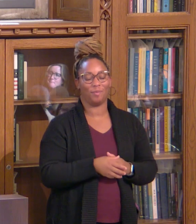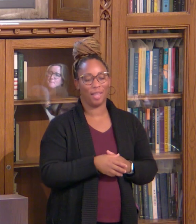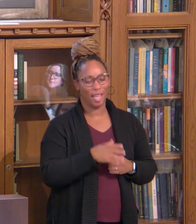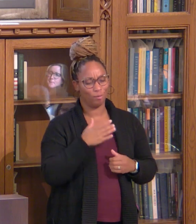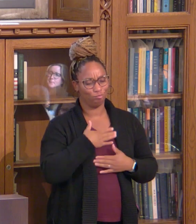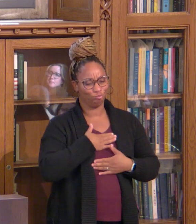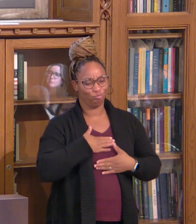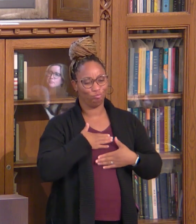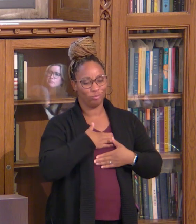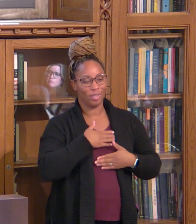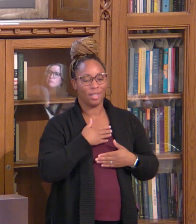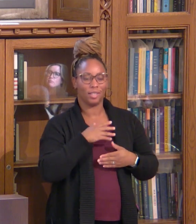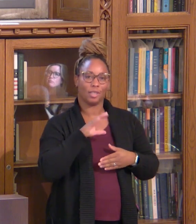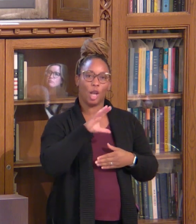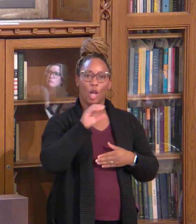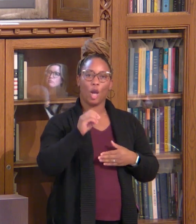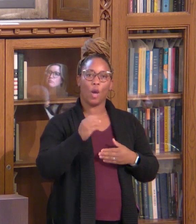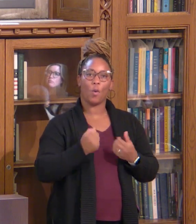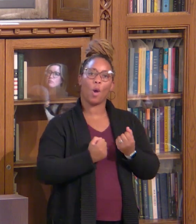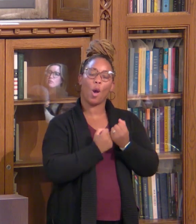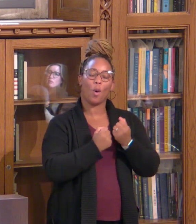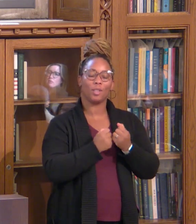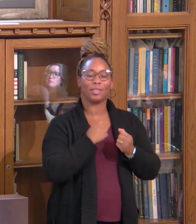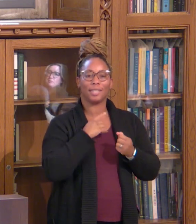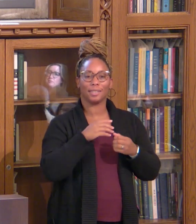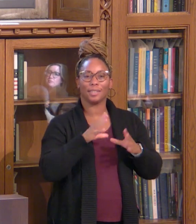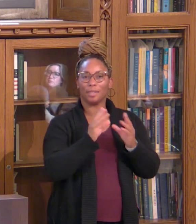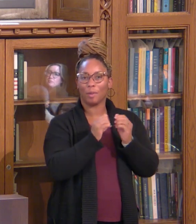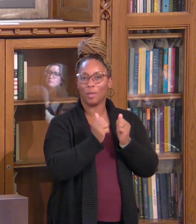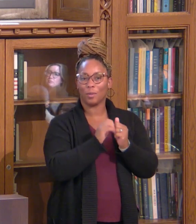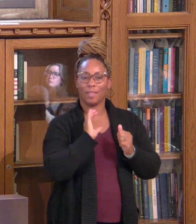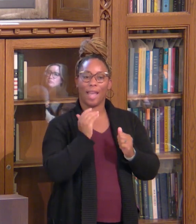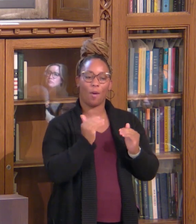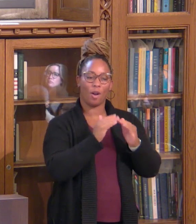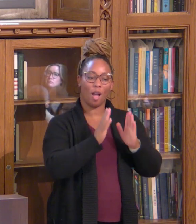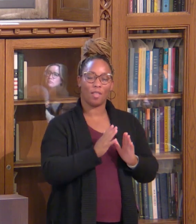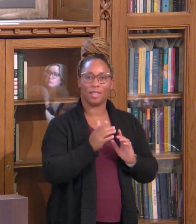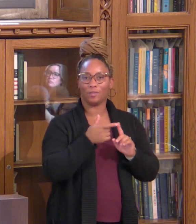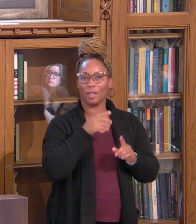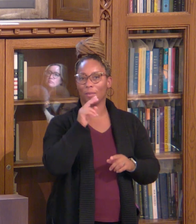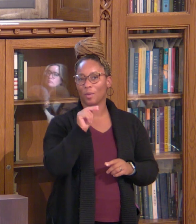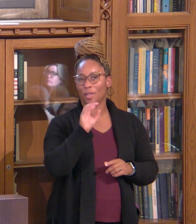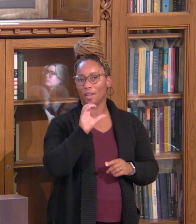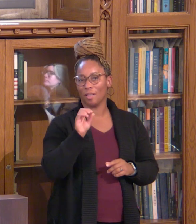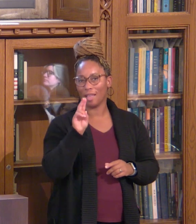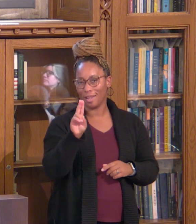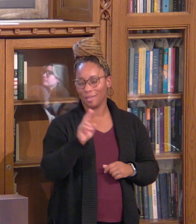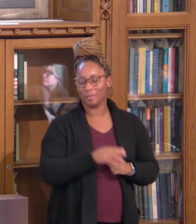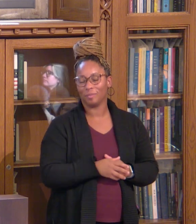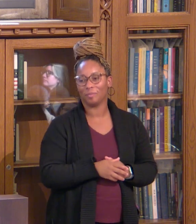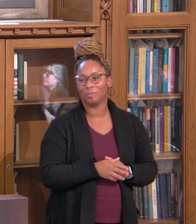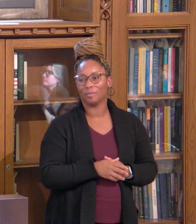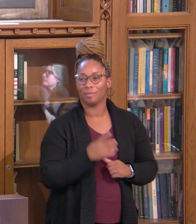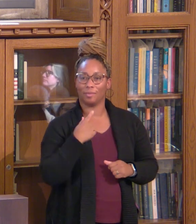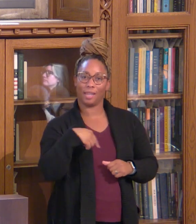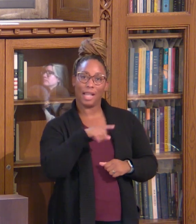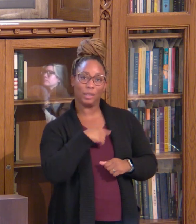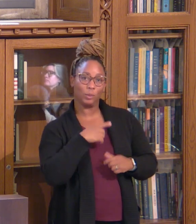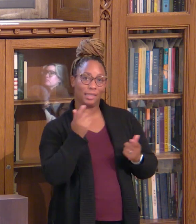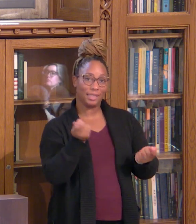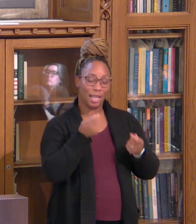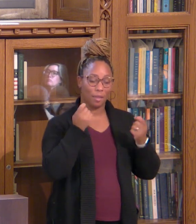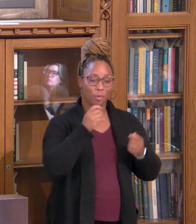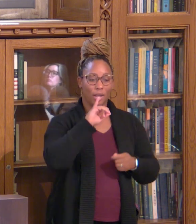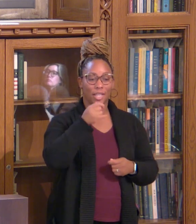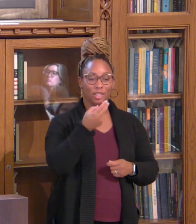very very pleased to co-host this Symposium with our colleagues at North Carolina Central University as we celebrate John H